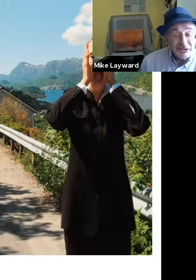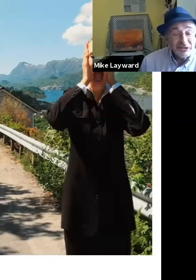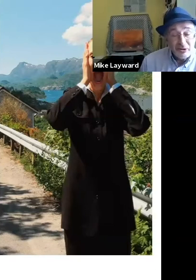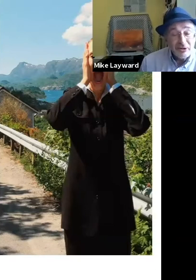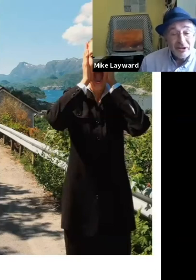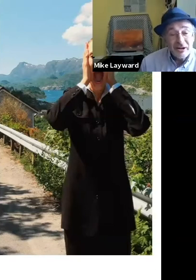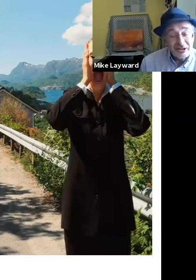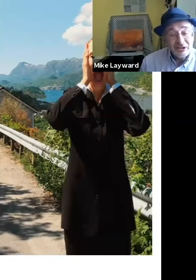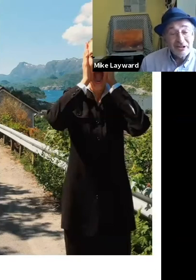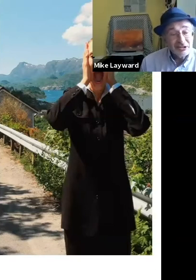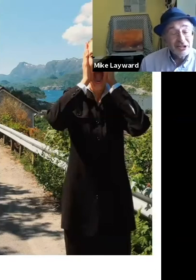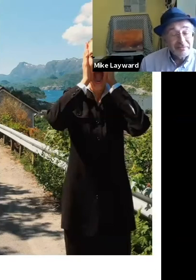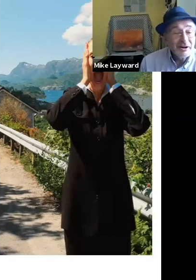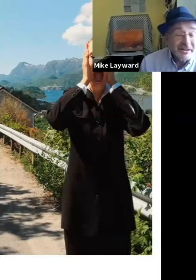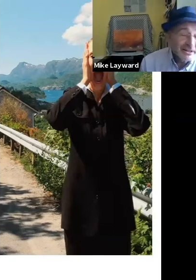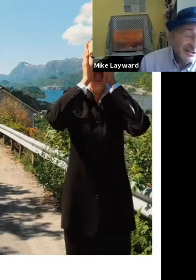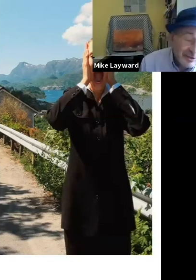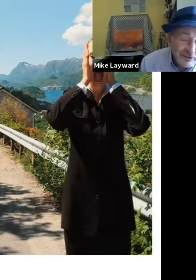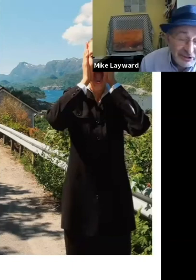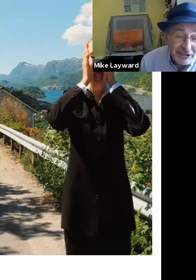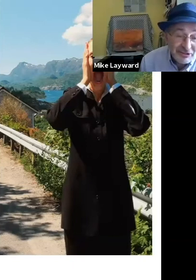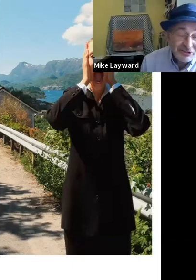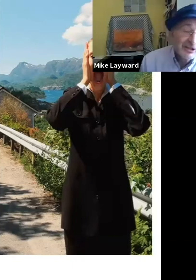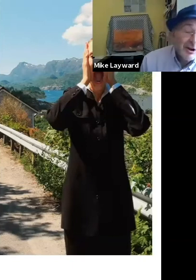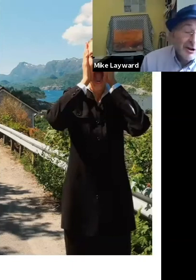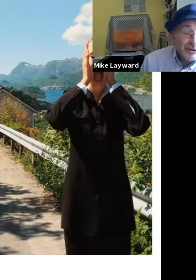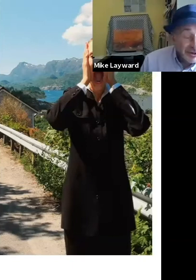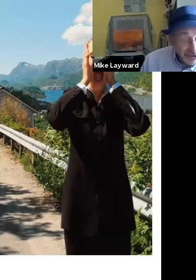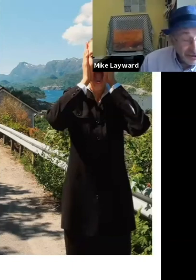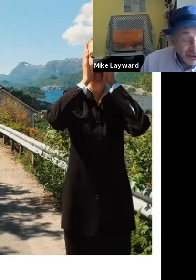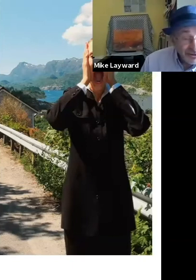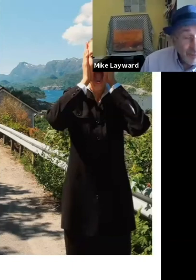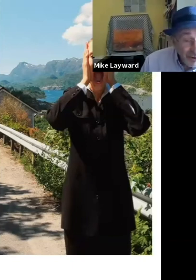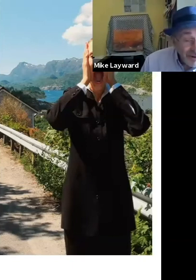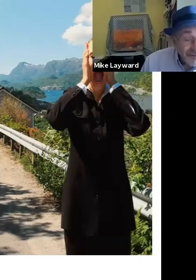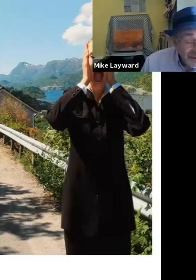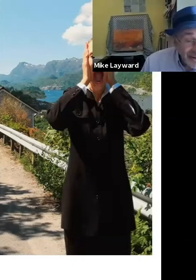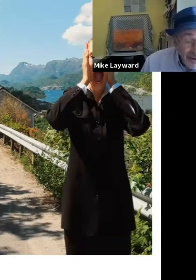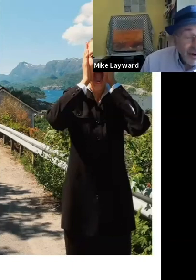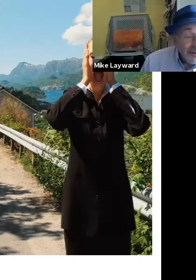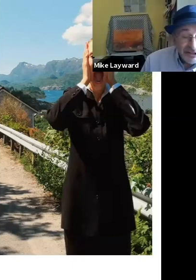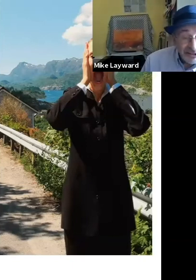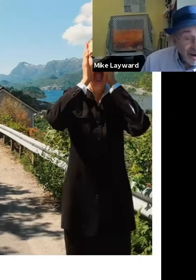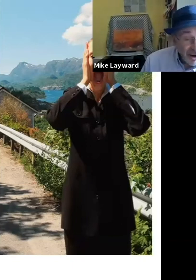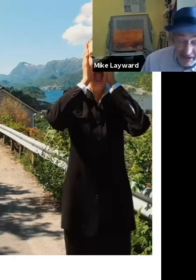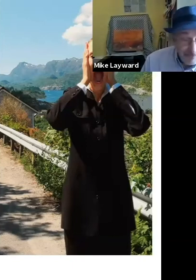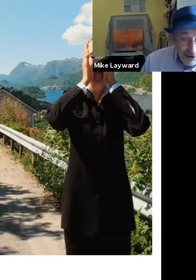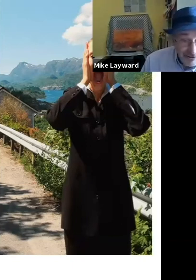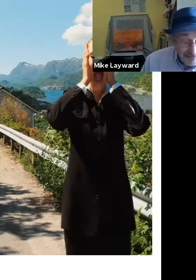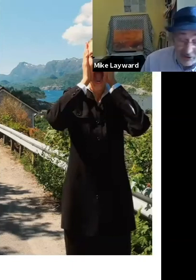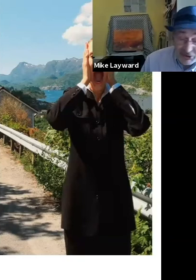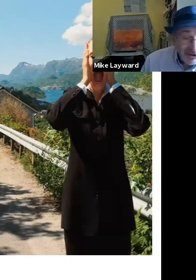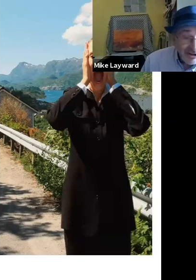we missing? Who are the artists that can't take part in these conversations? That digital doesn't work for them, or they're